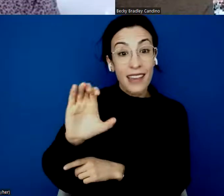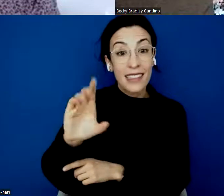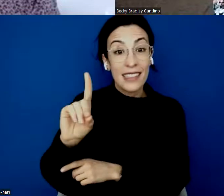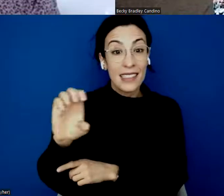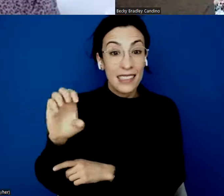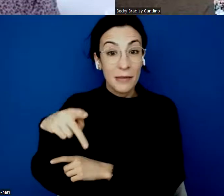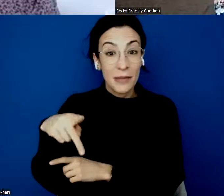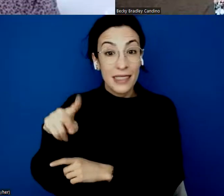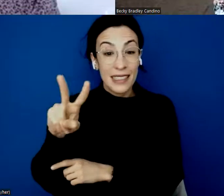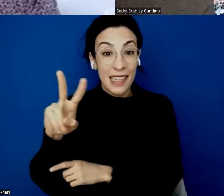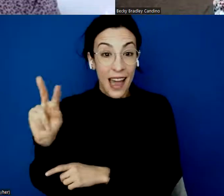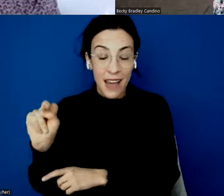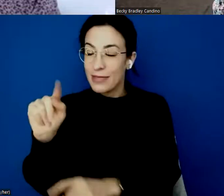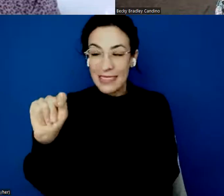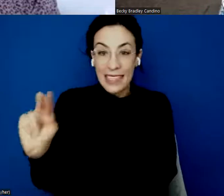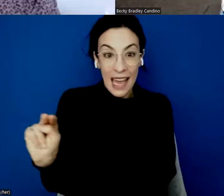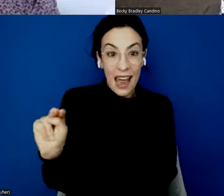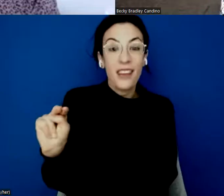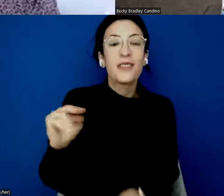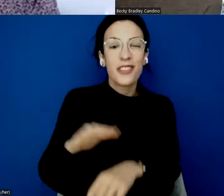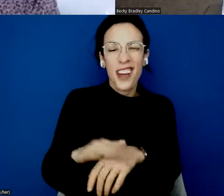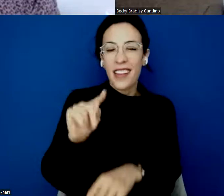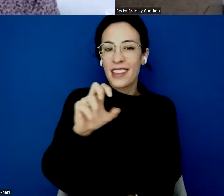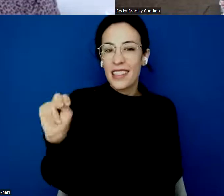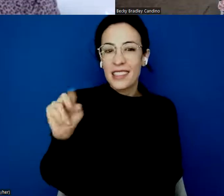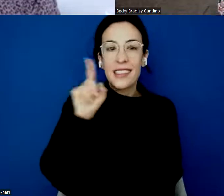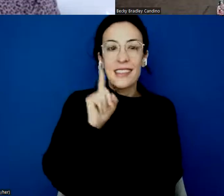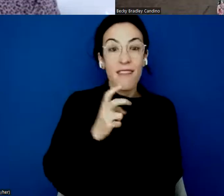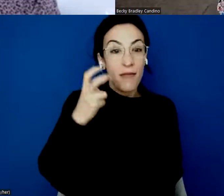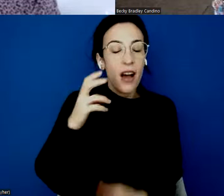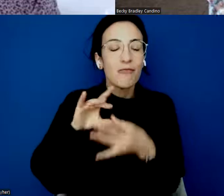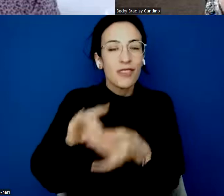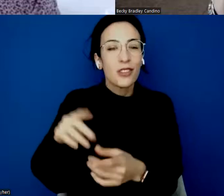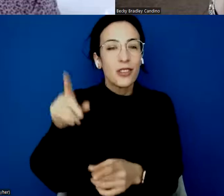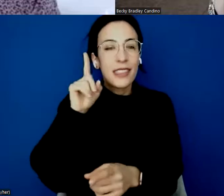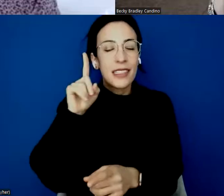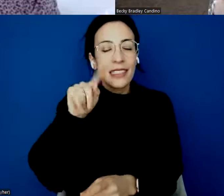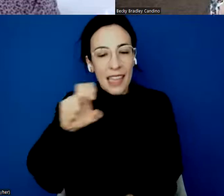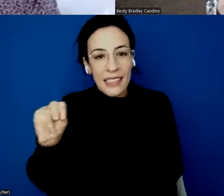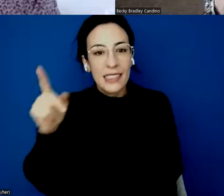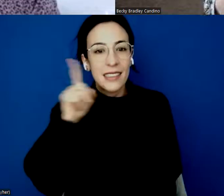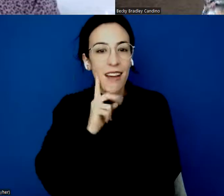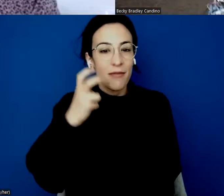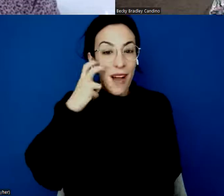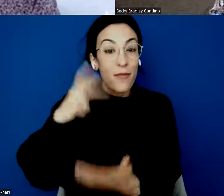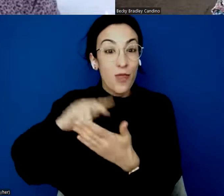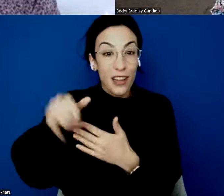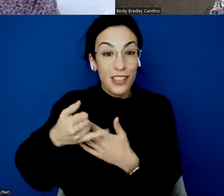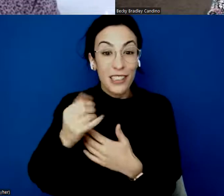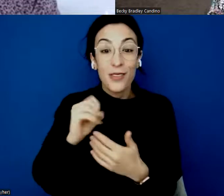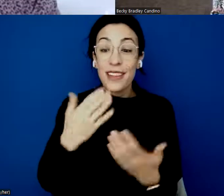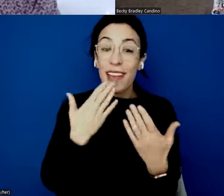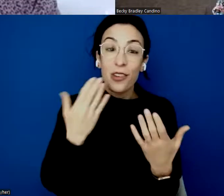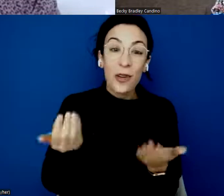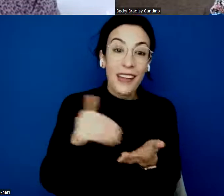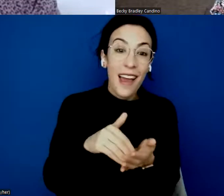CDEP-10, which is on the Tennessee Deafblind Project. So thanks again, and everyone have a great